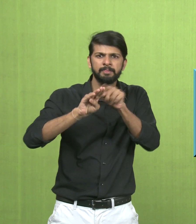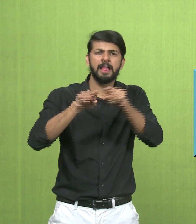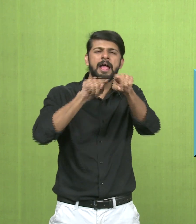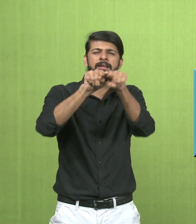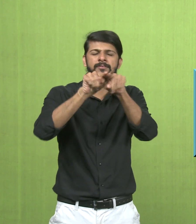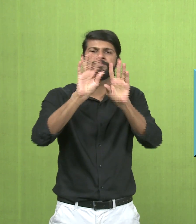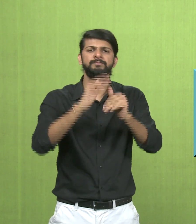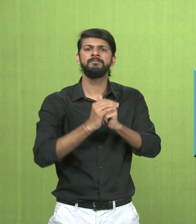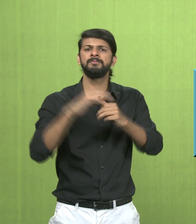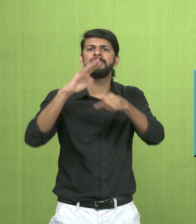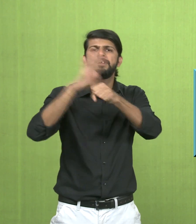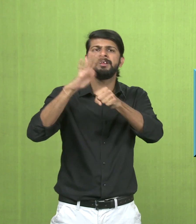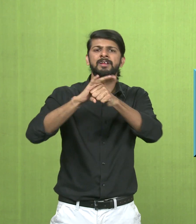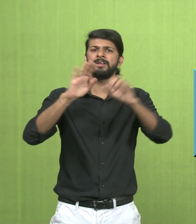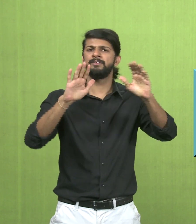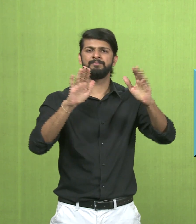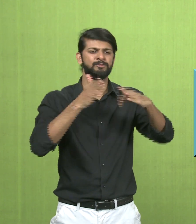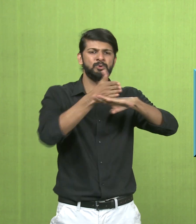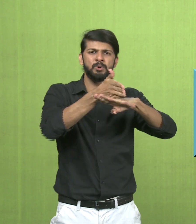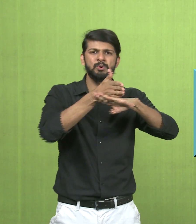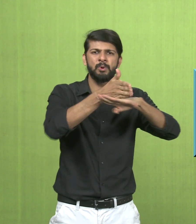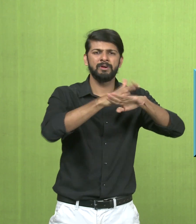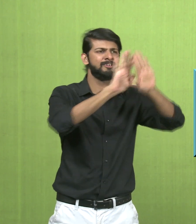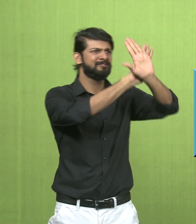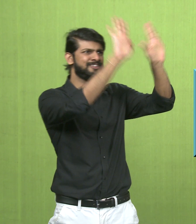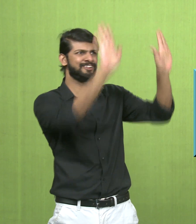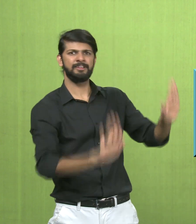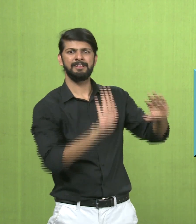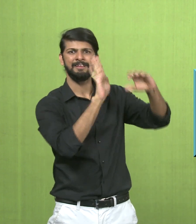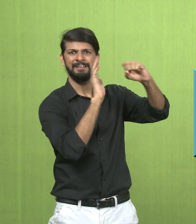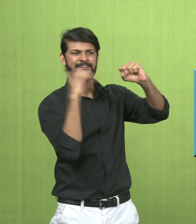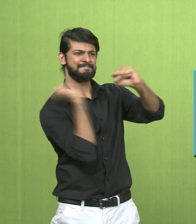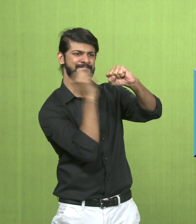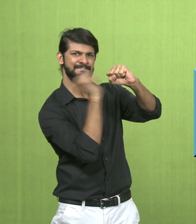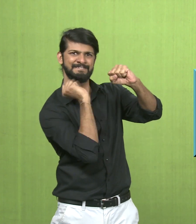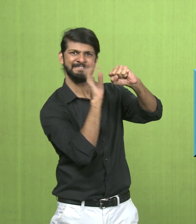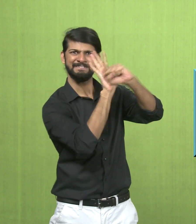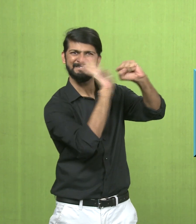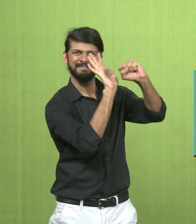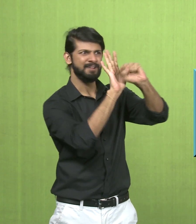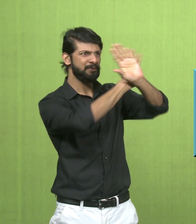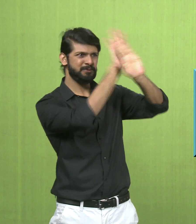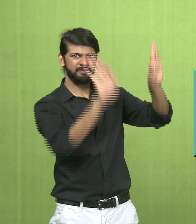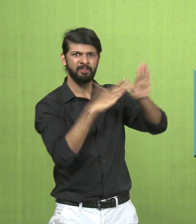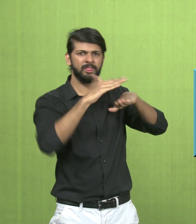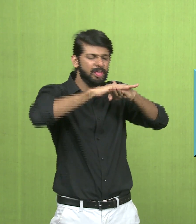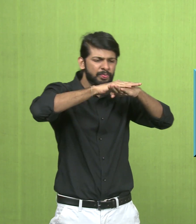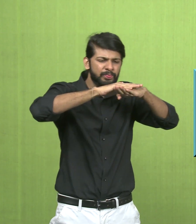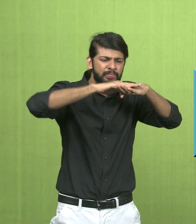Abrasive is something which is used for rubbing. It is a rough kind